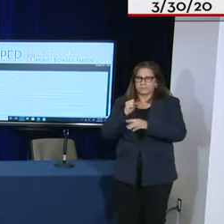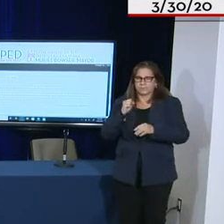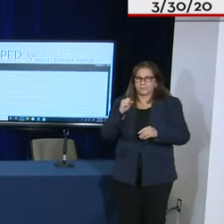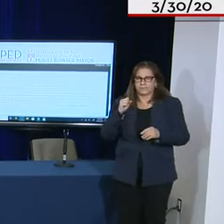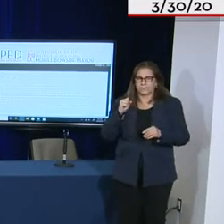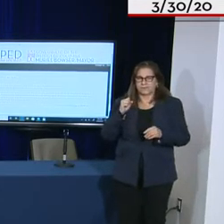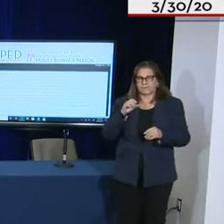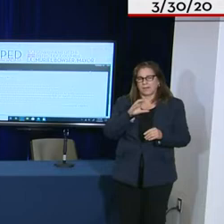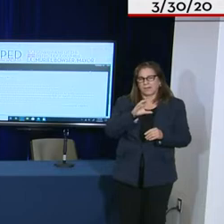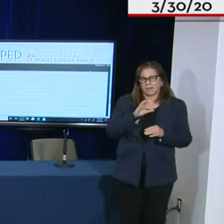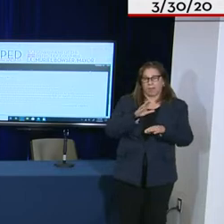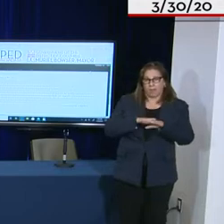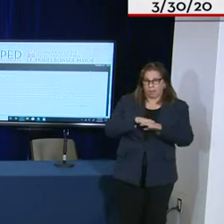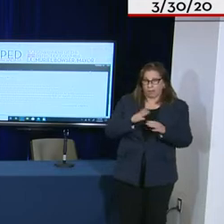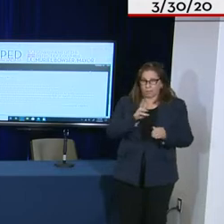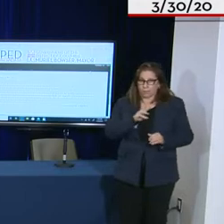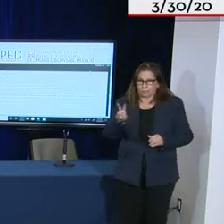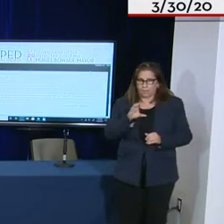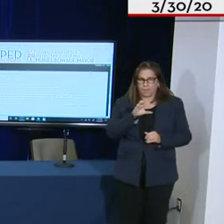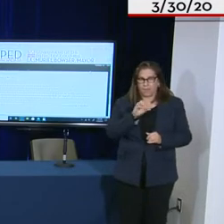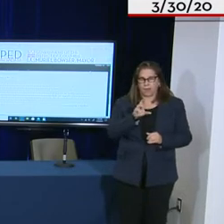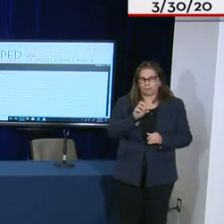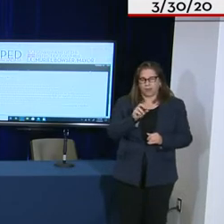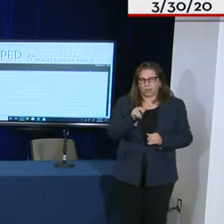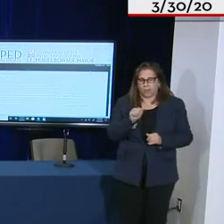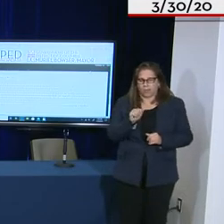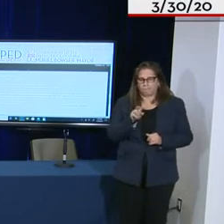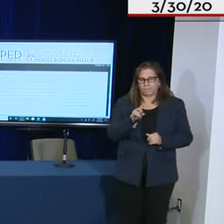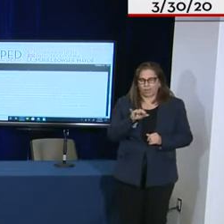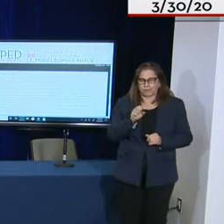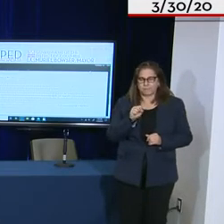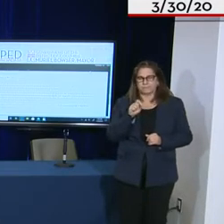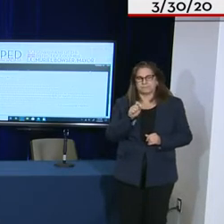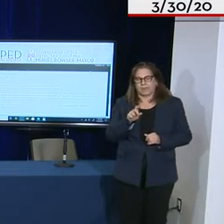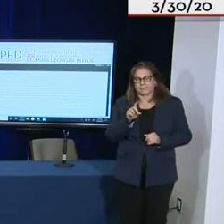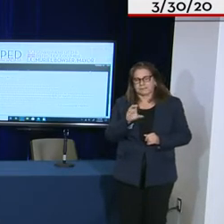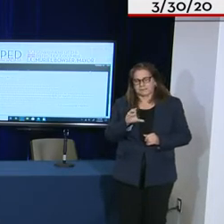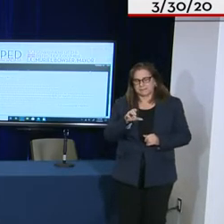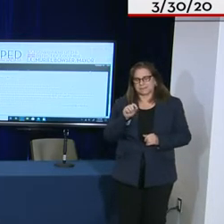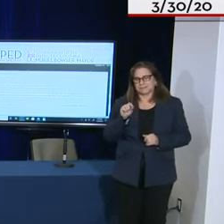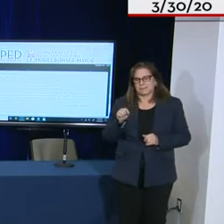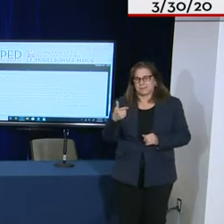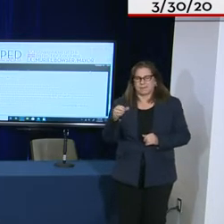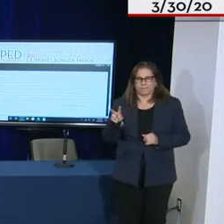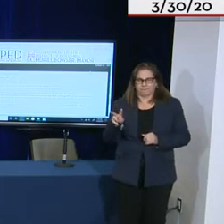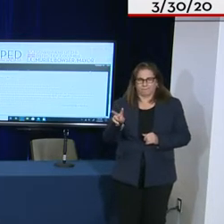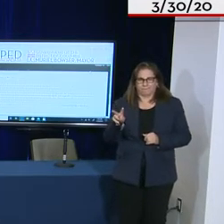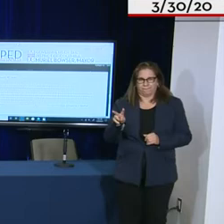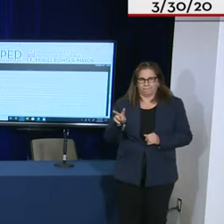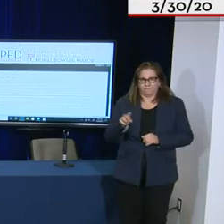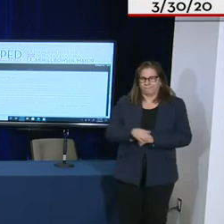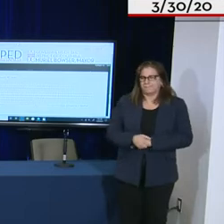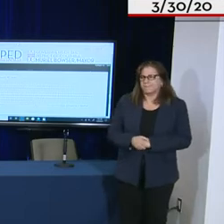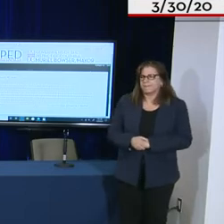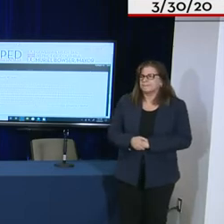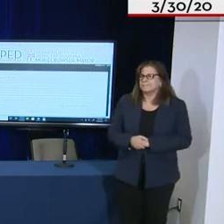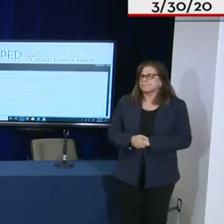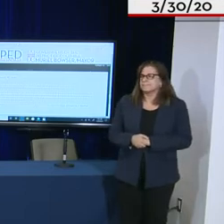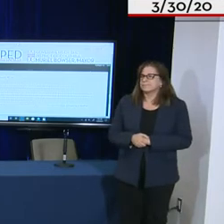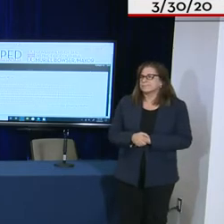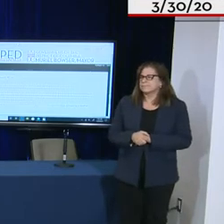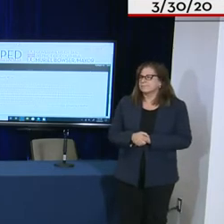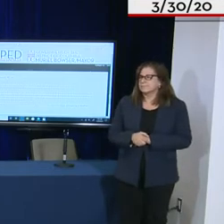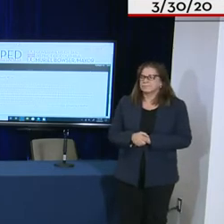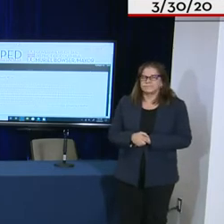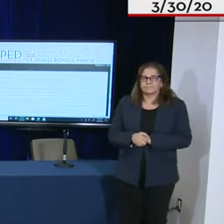coronavirus.dc.gov website for anyone, whether nonprofit or business, to be able to take advantage of. Great question